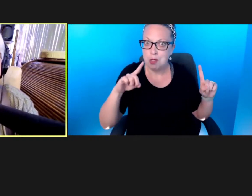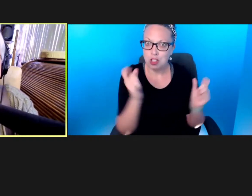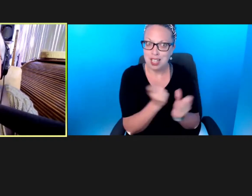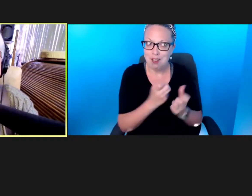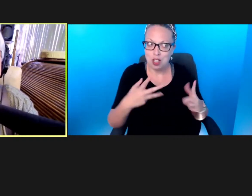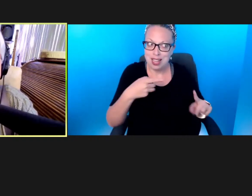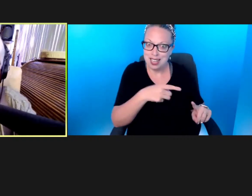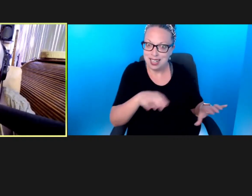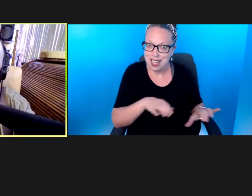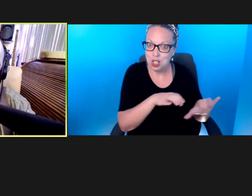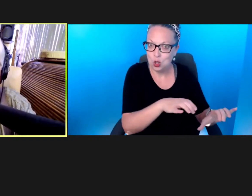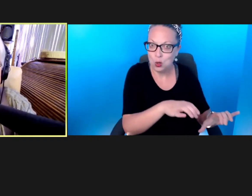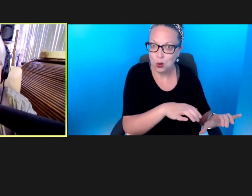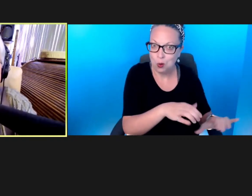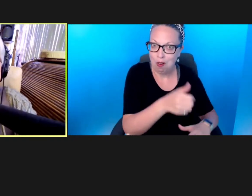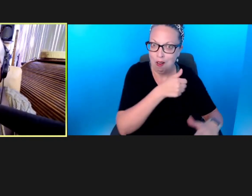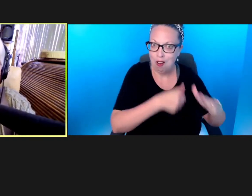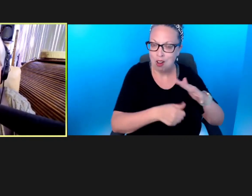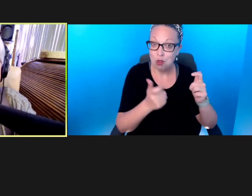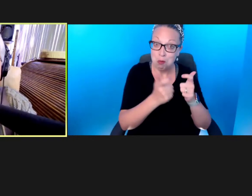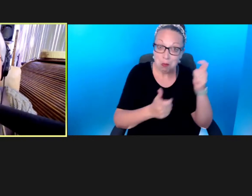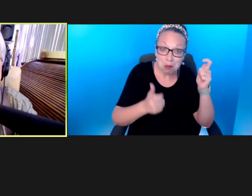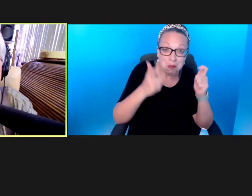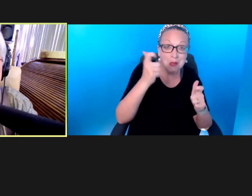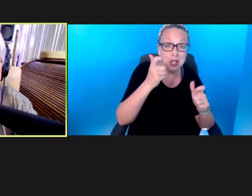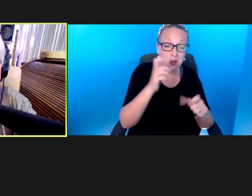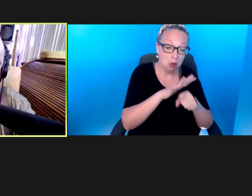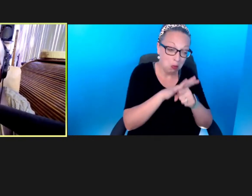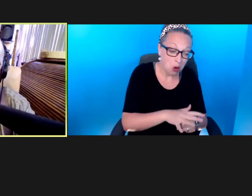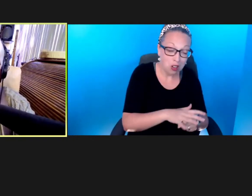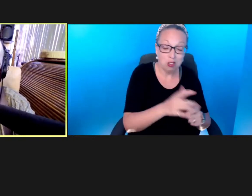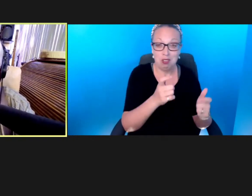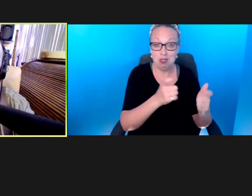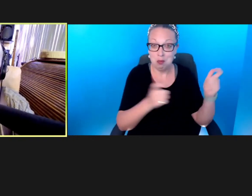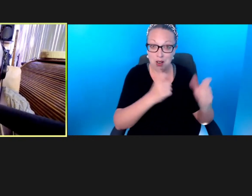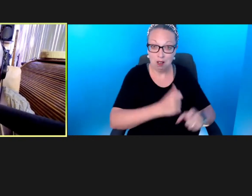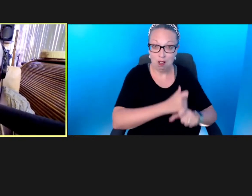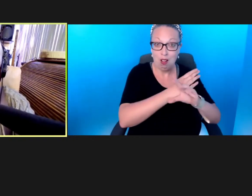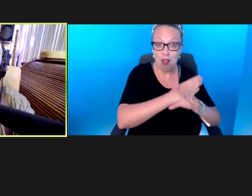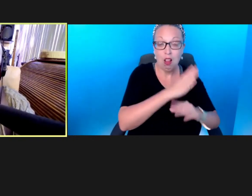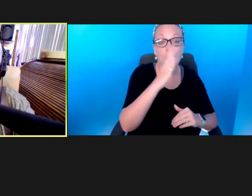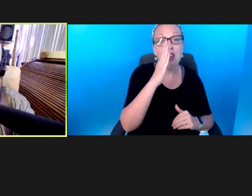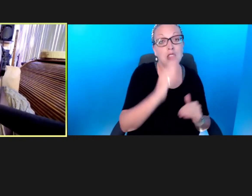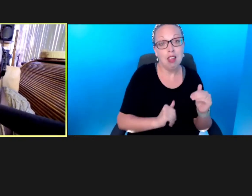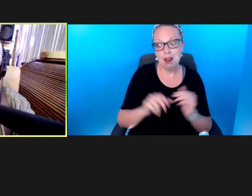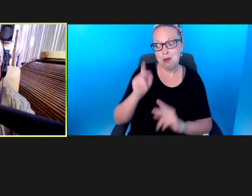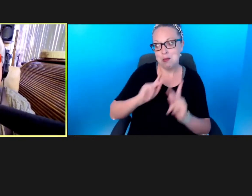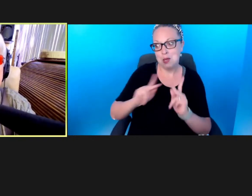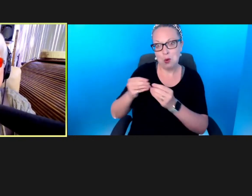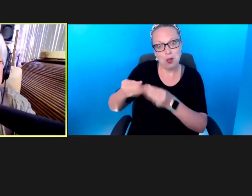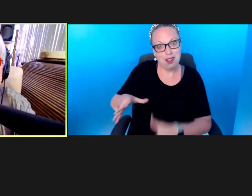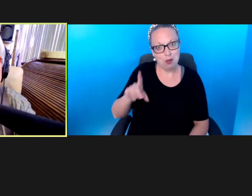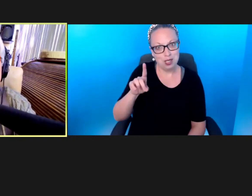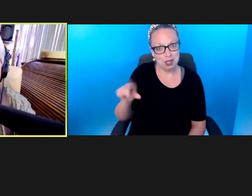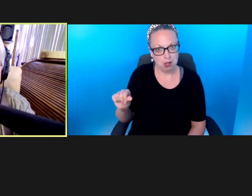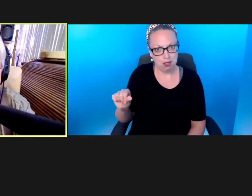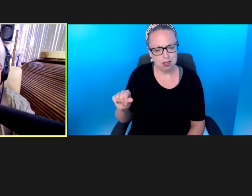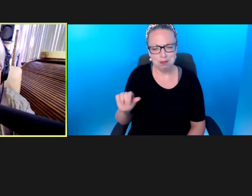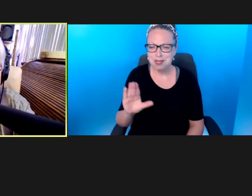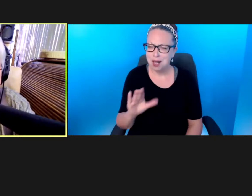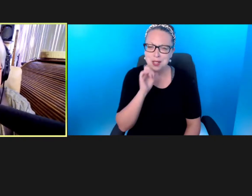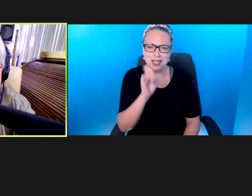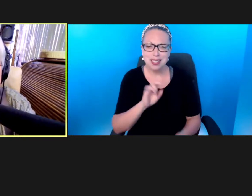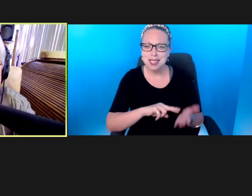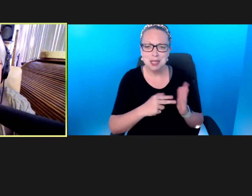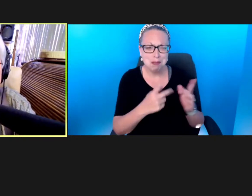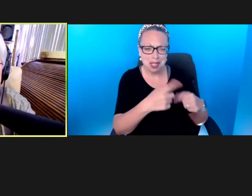against greater odds than people without disabilities face. It doesn't mean that people with disabilities are